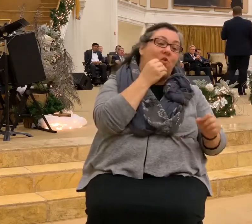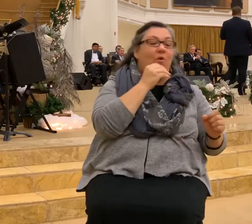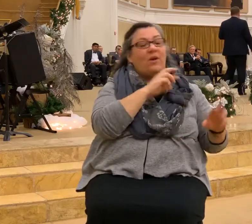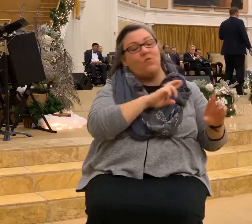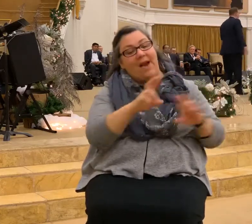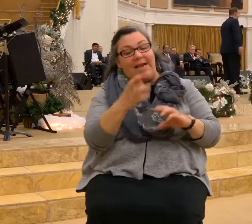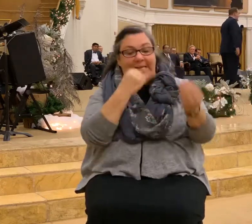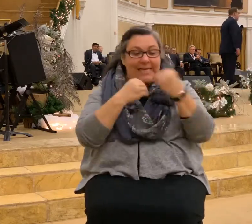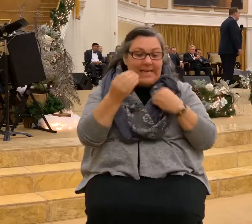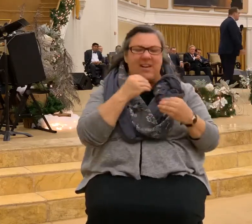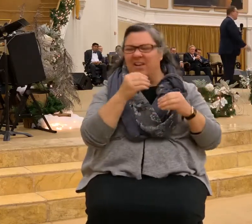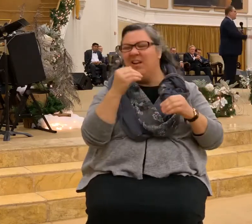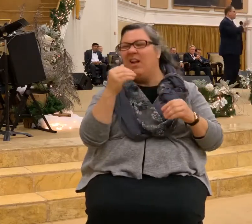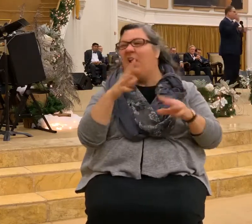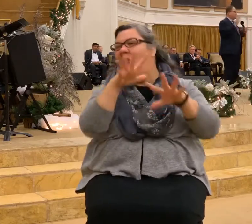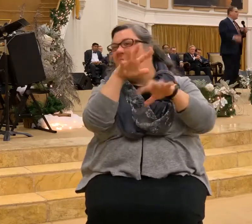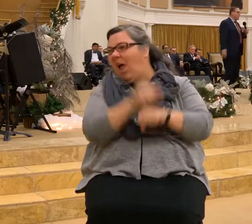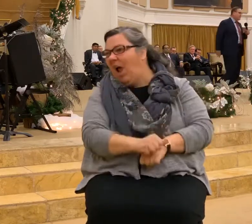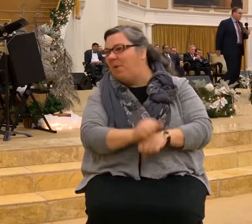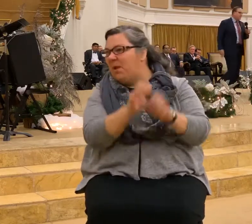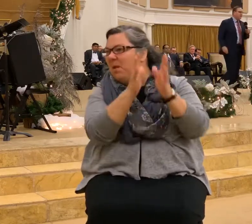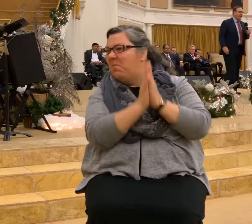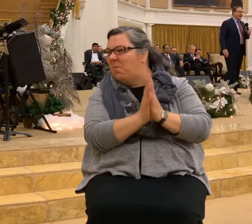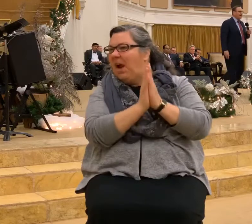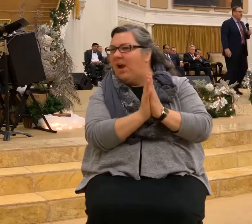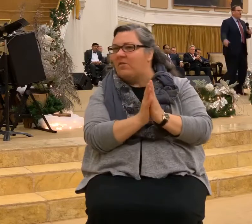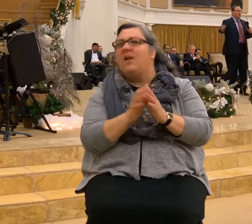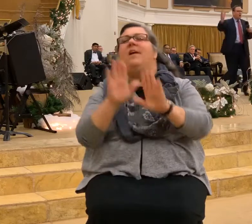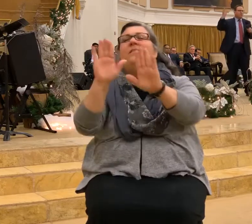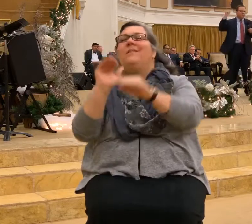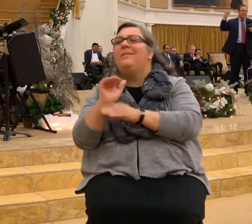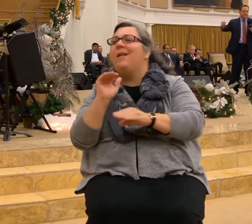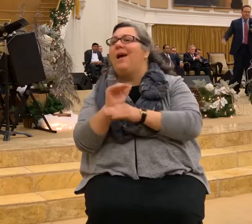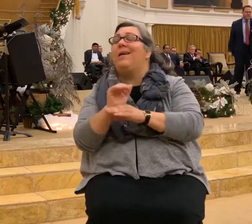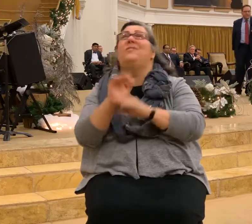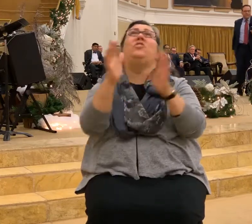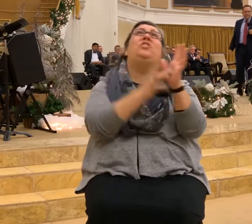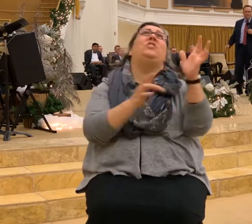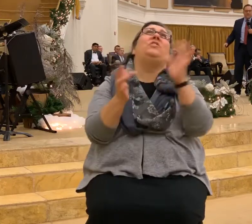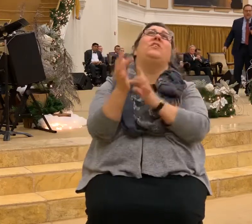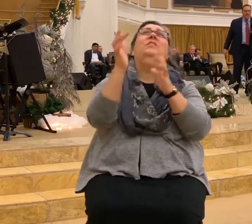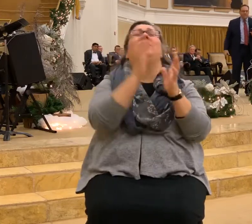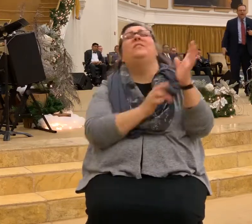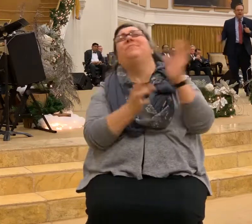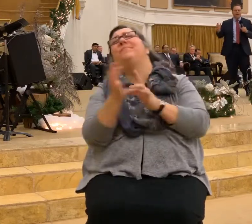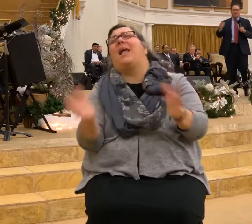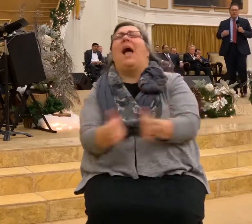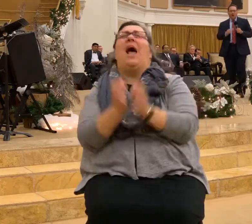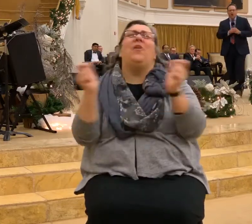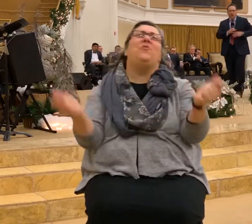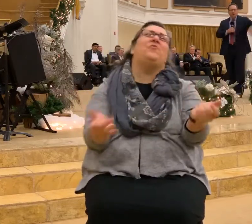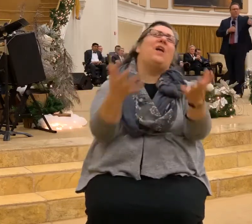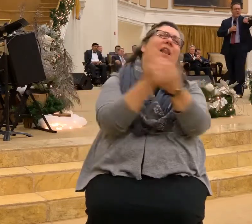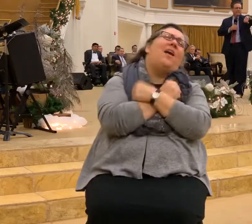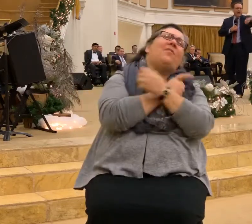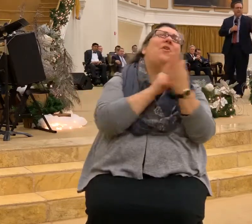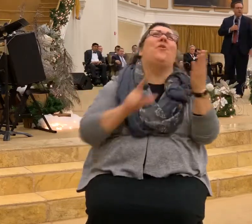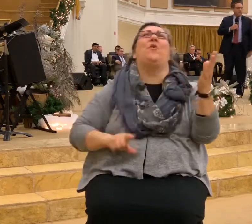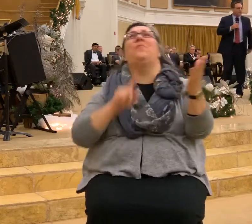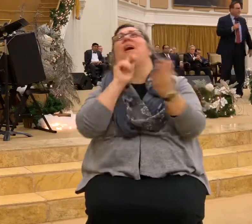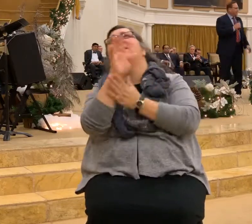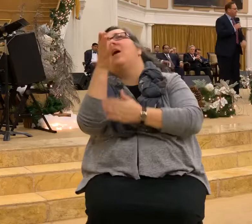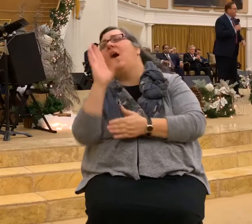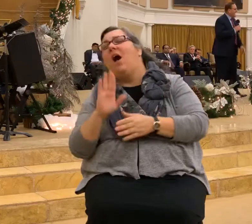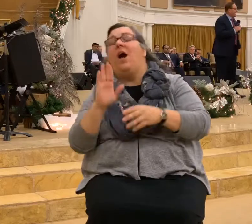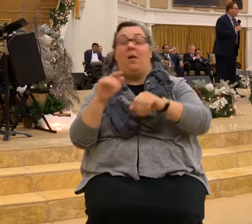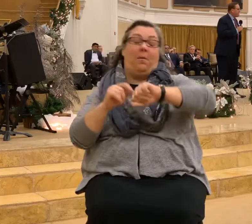partake of. And we got our little praise we do every Sunday night. And, oh, Jesus, Jesus, Jesus, hallelujah, I love you, Lord. Praise God while